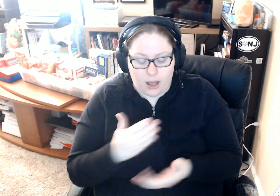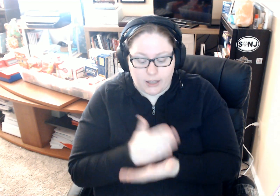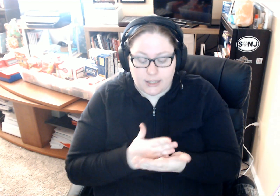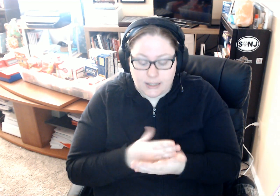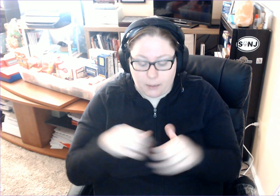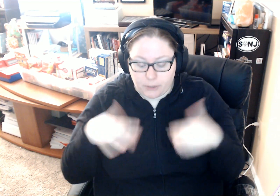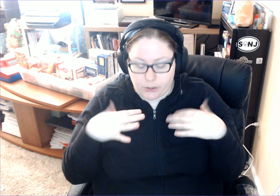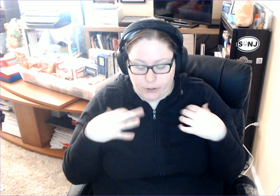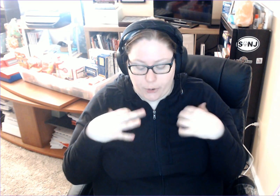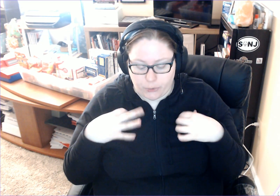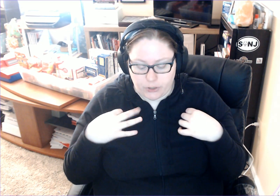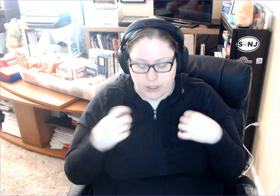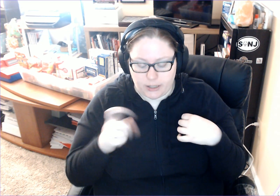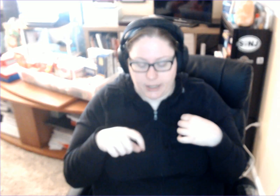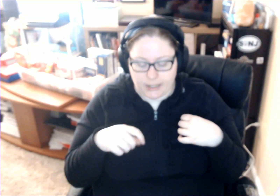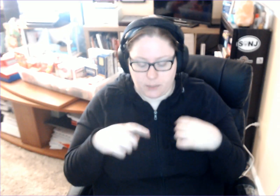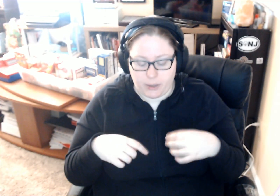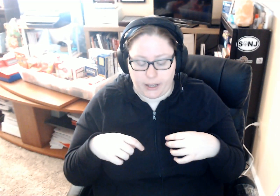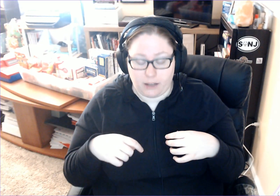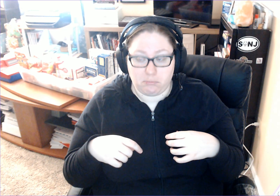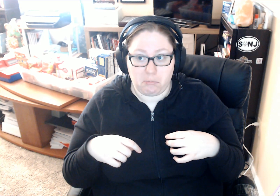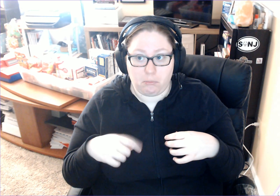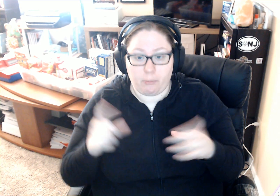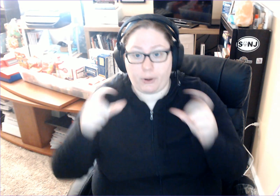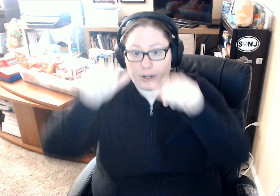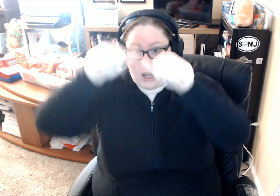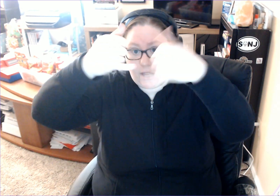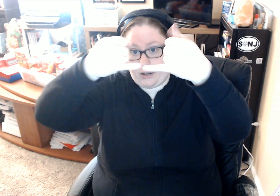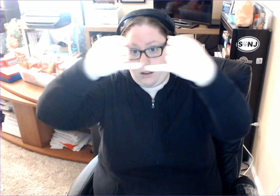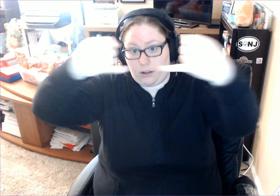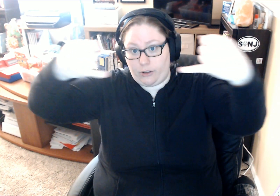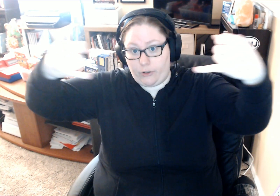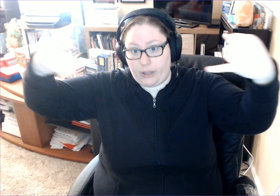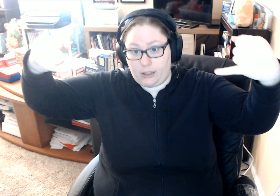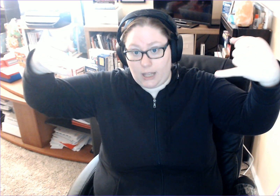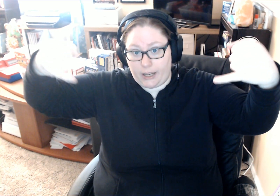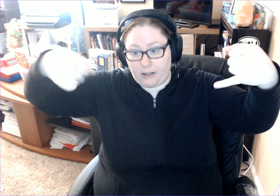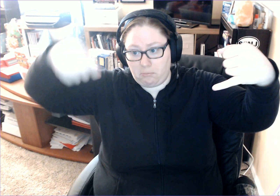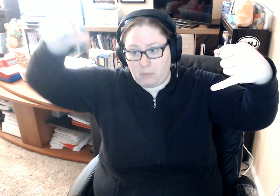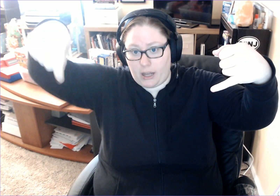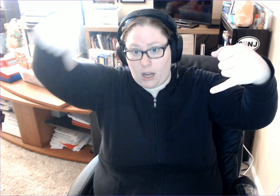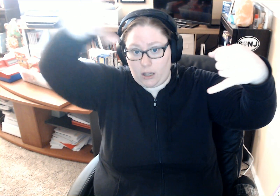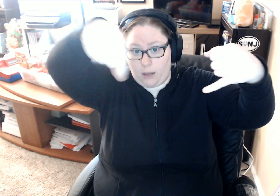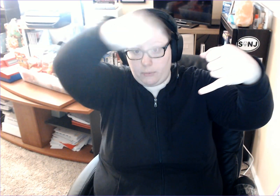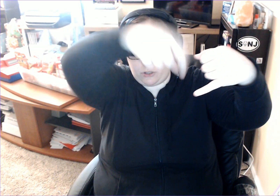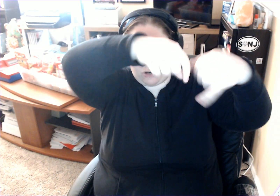Some clothes need to be put on a clothing line and hung up to dry.